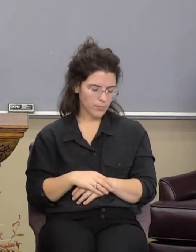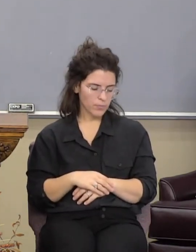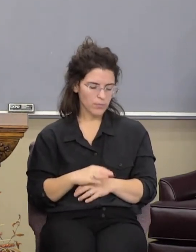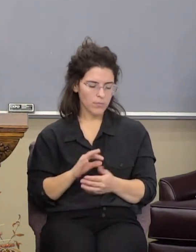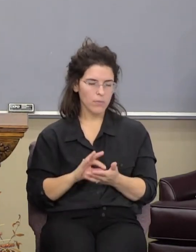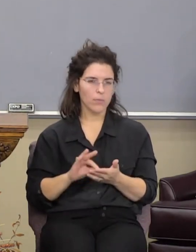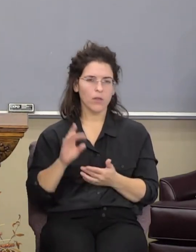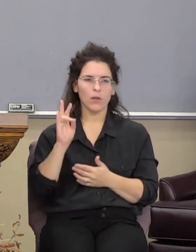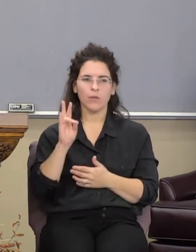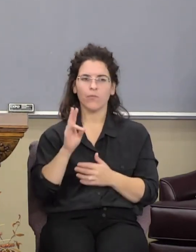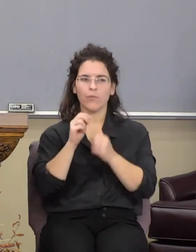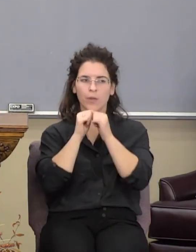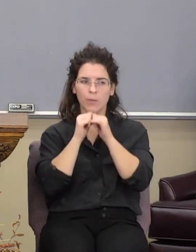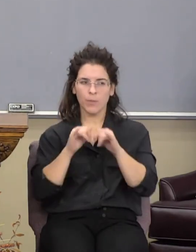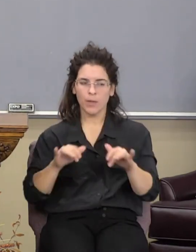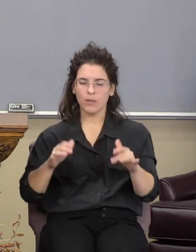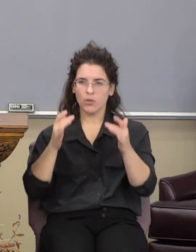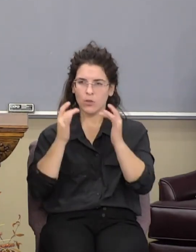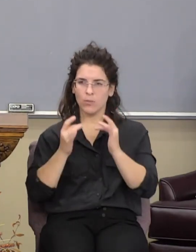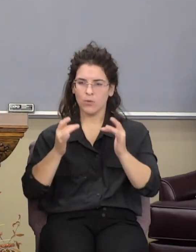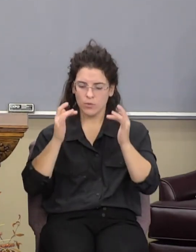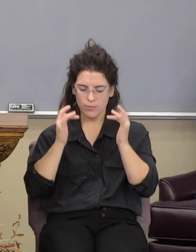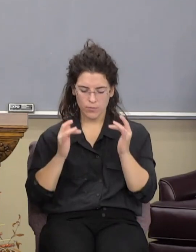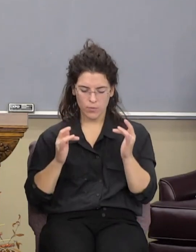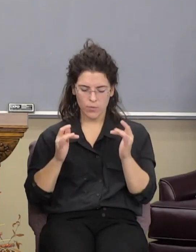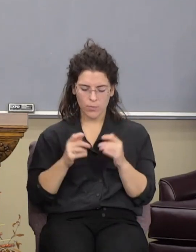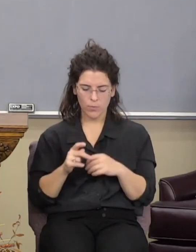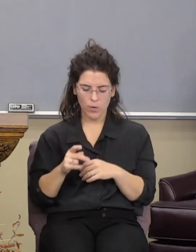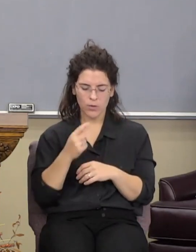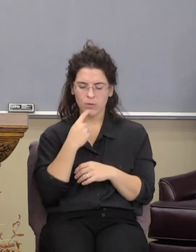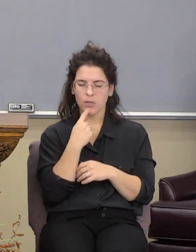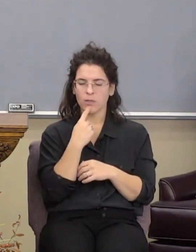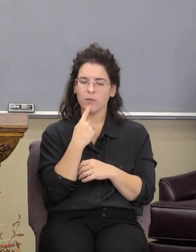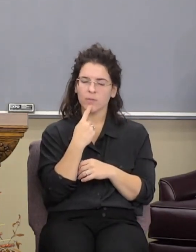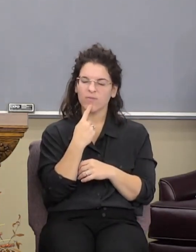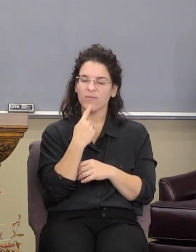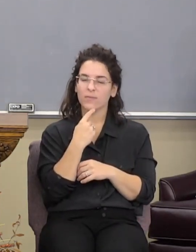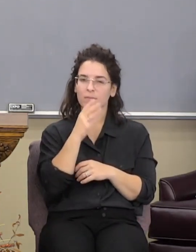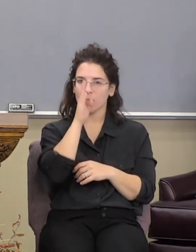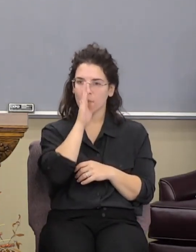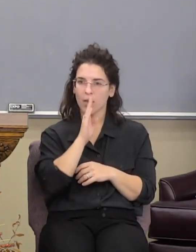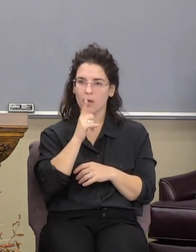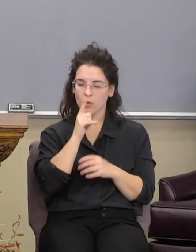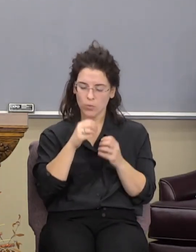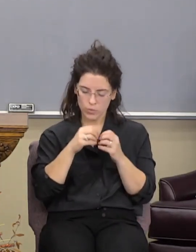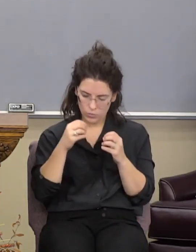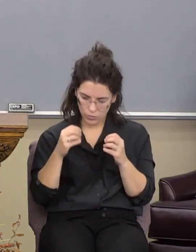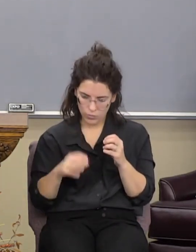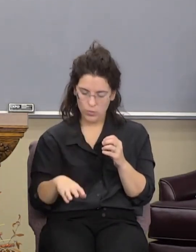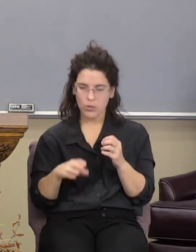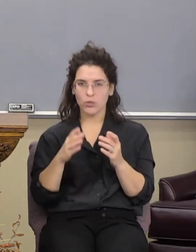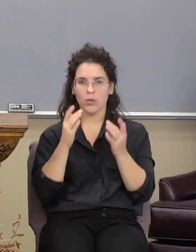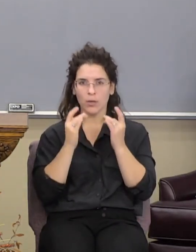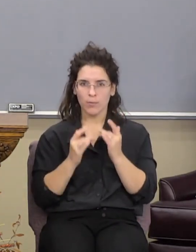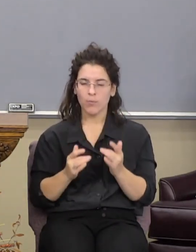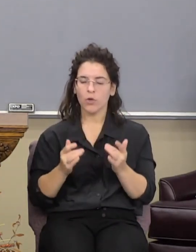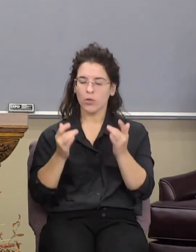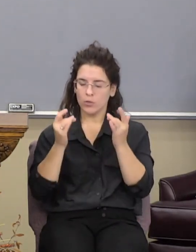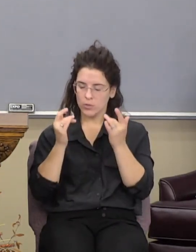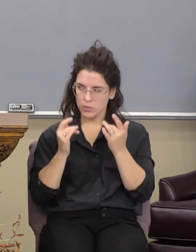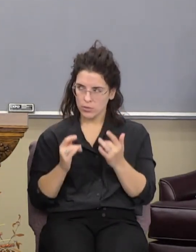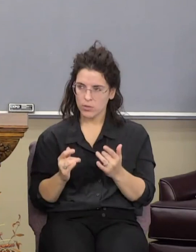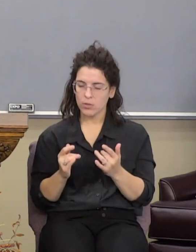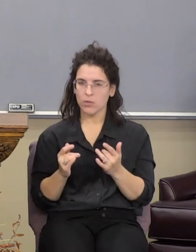the merciful. You know what Paul says? God who was rich in